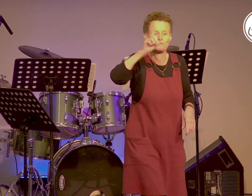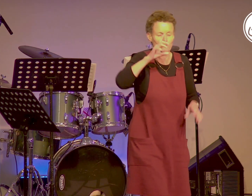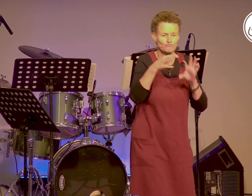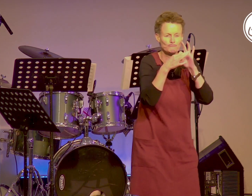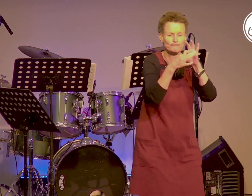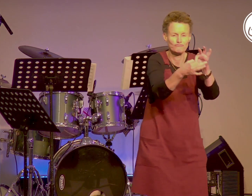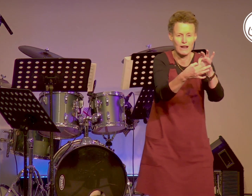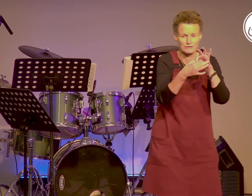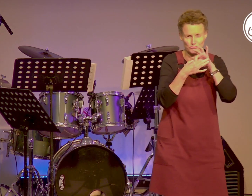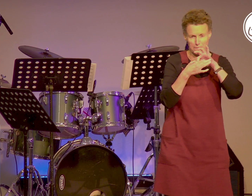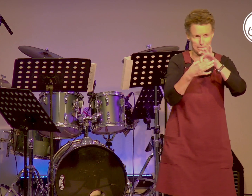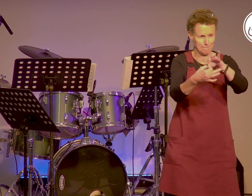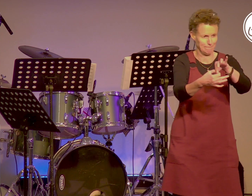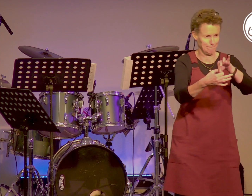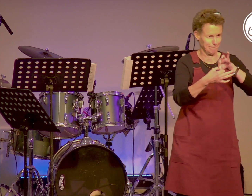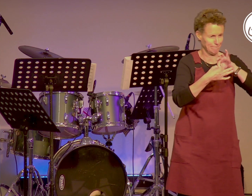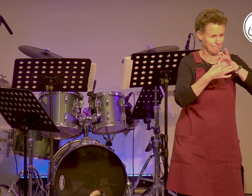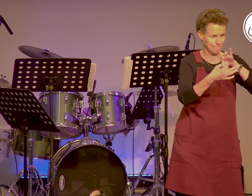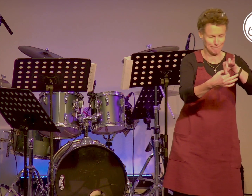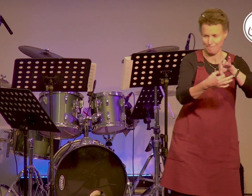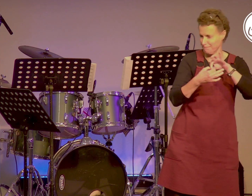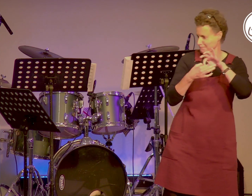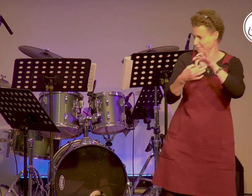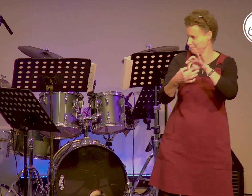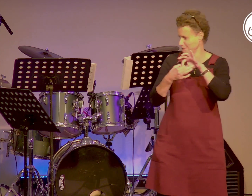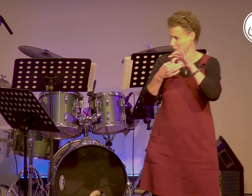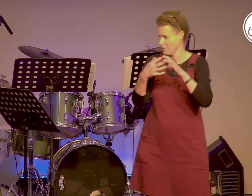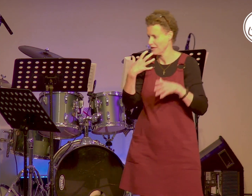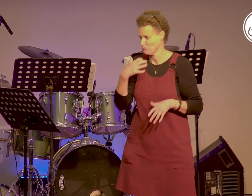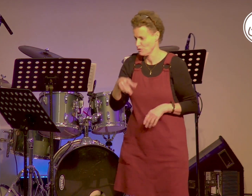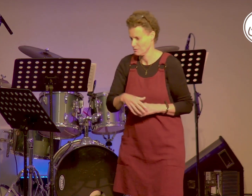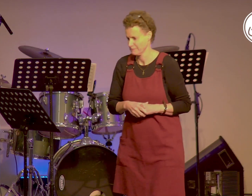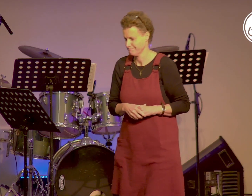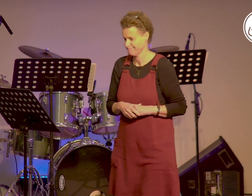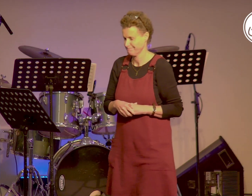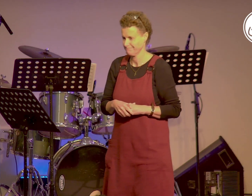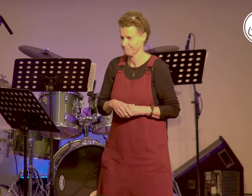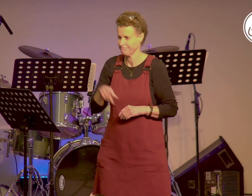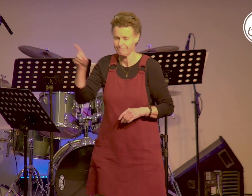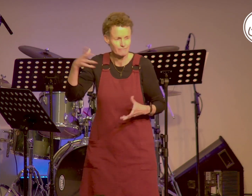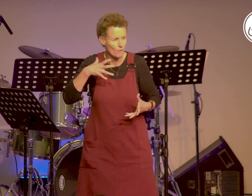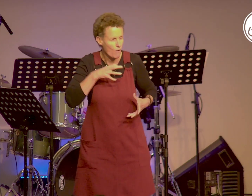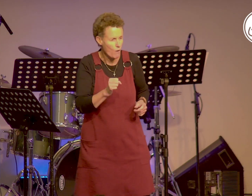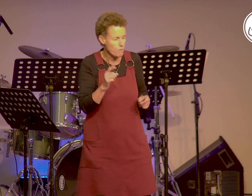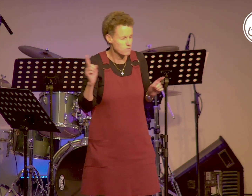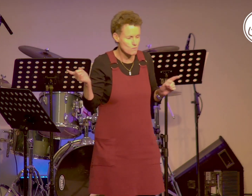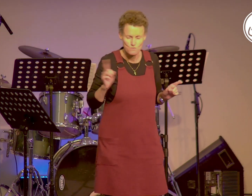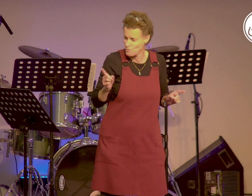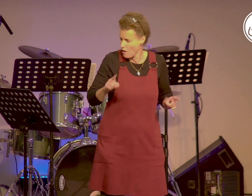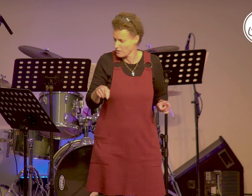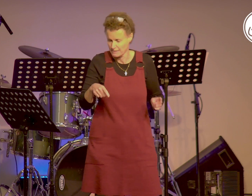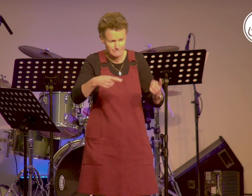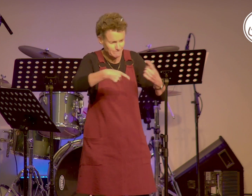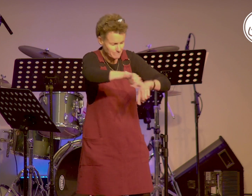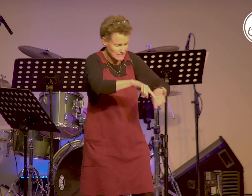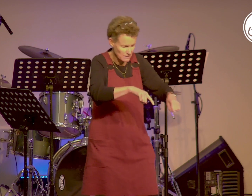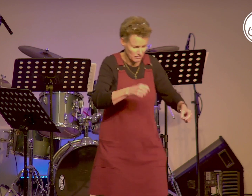But God wants a relationship with us. He wants a relationship with the